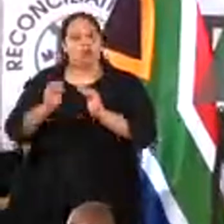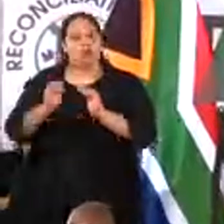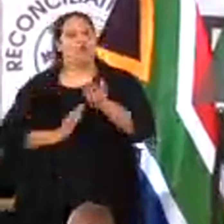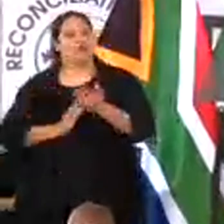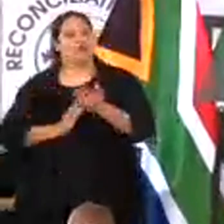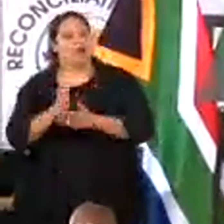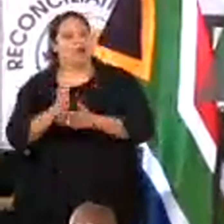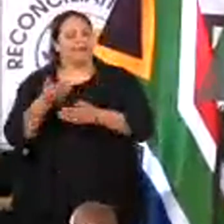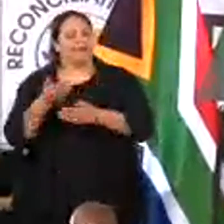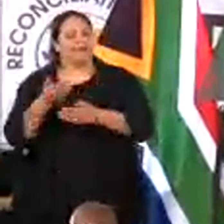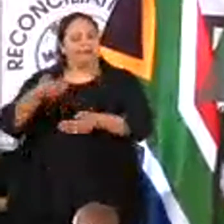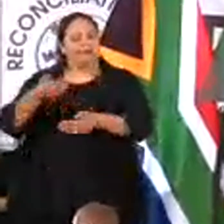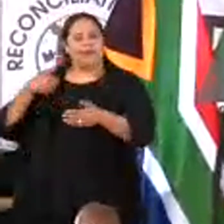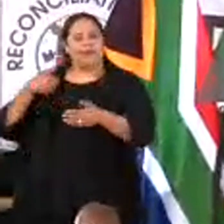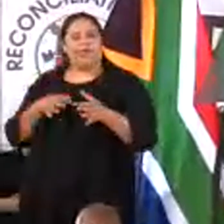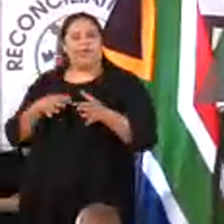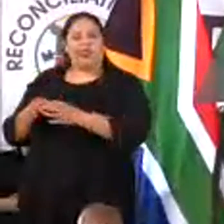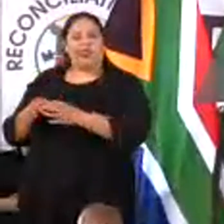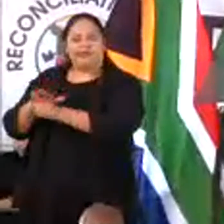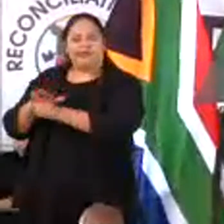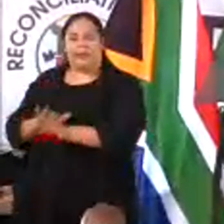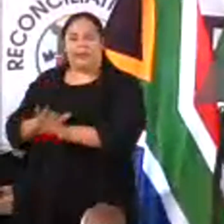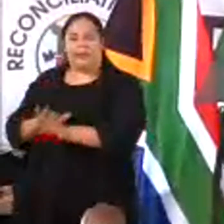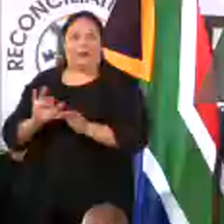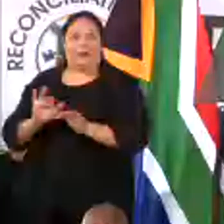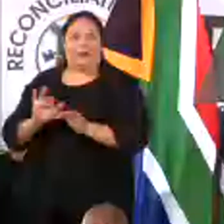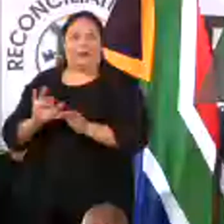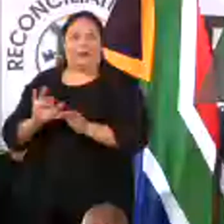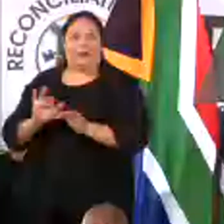of previously marginalized people.